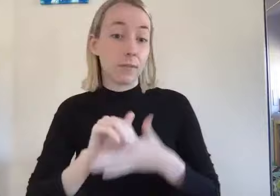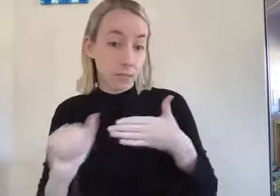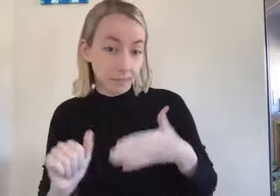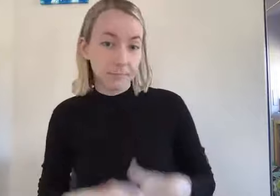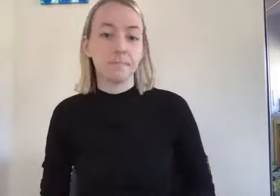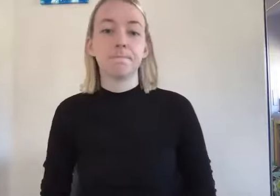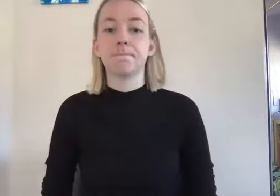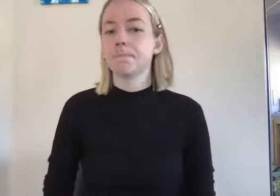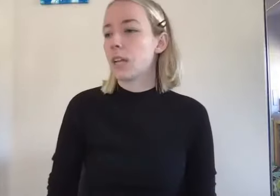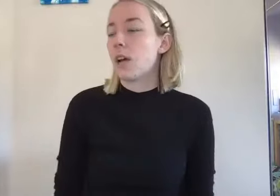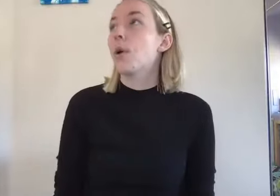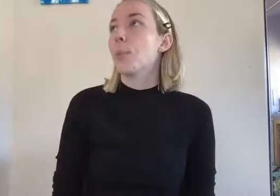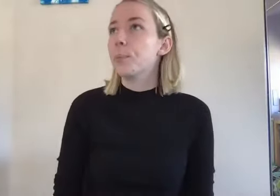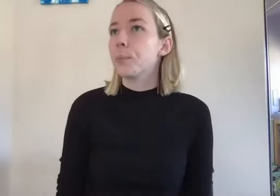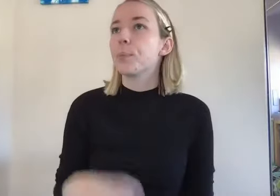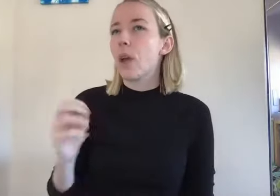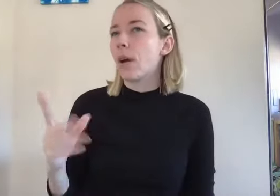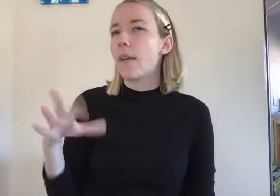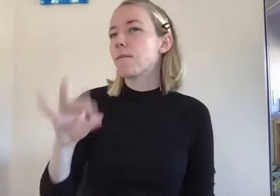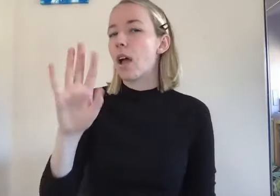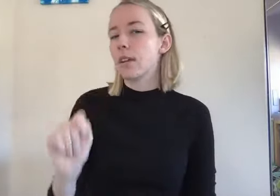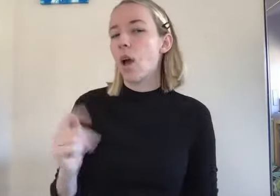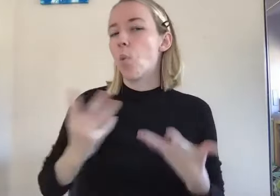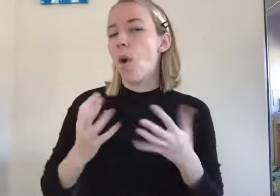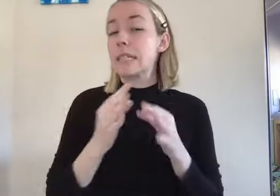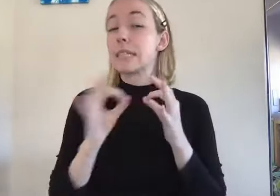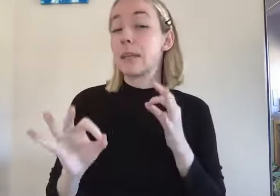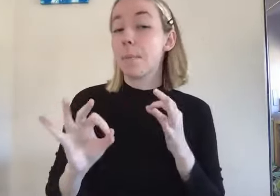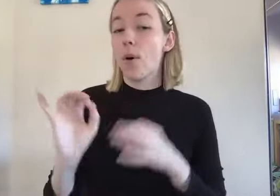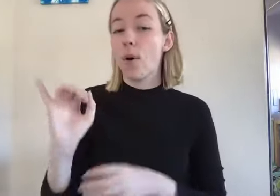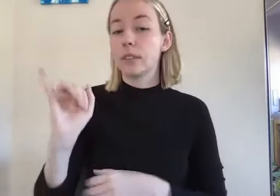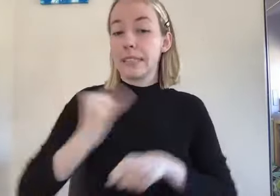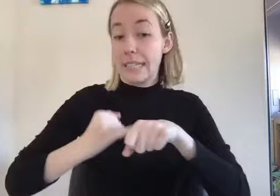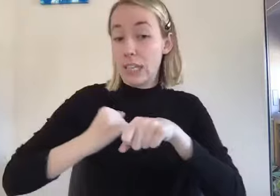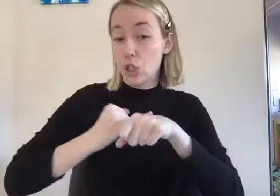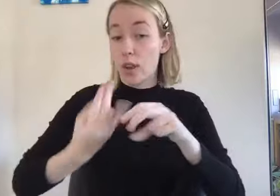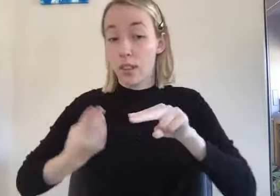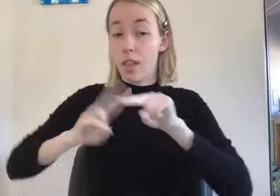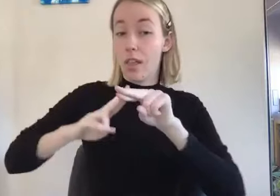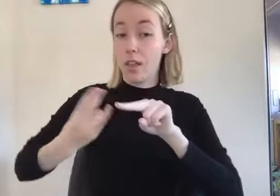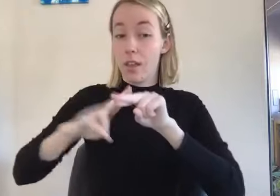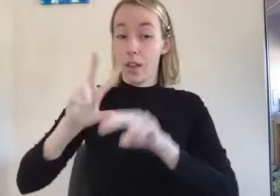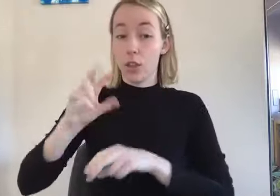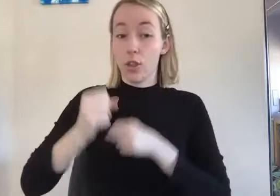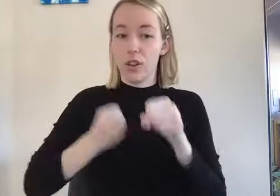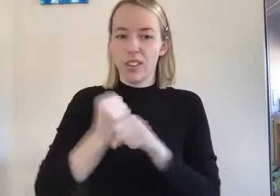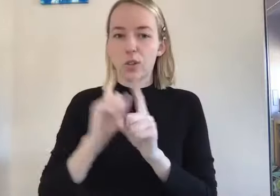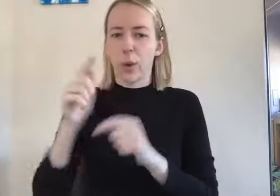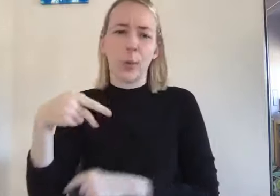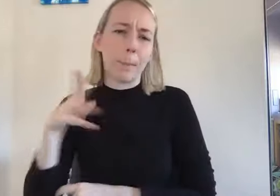said, $75. He said, "Why don't you find out what simple interest compounded over 30 years was? Go